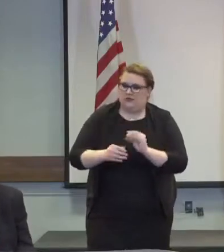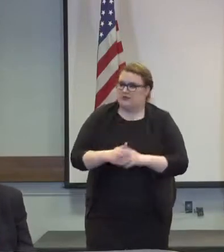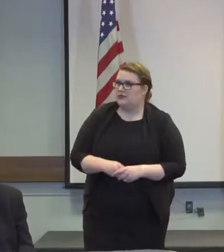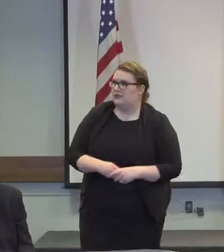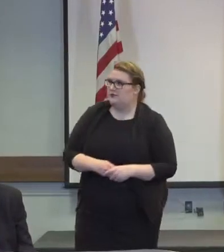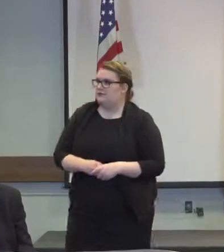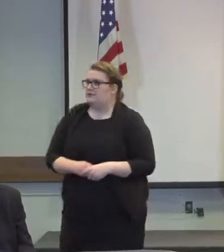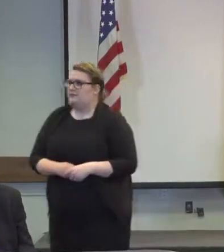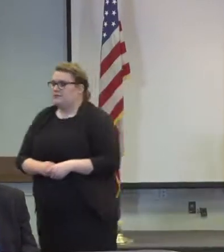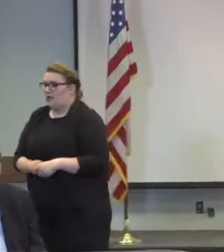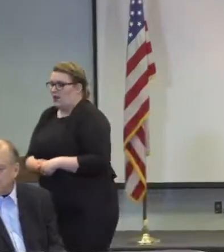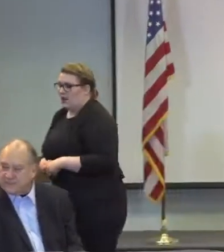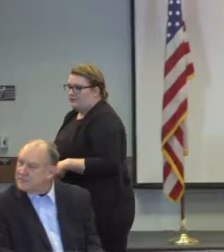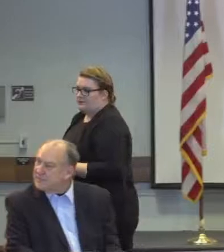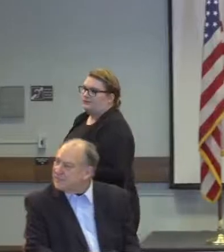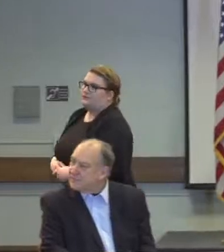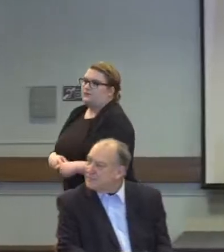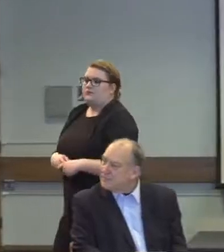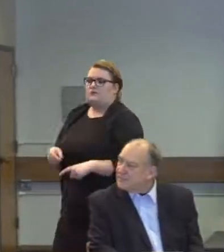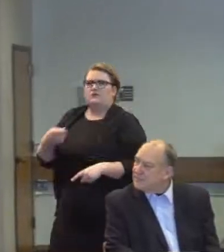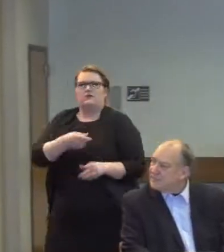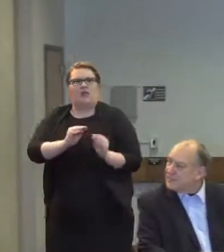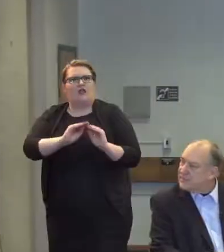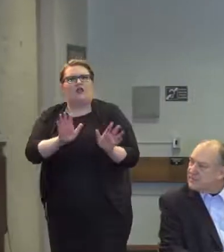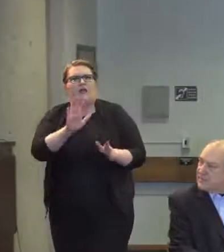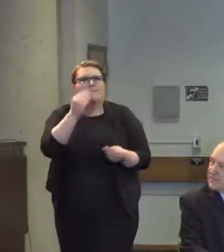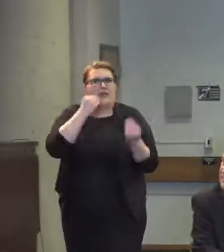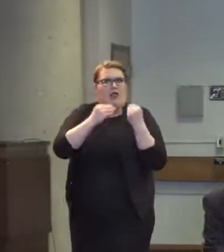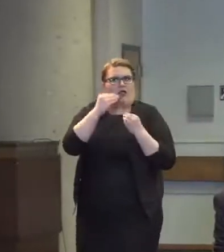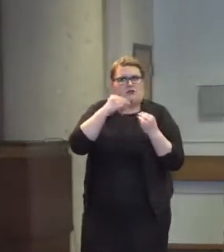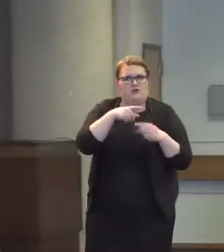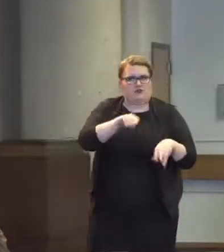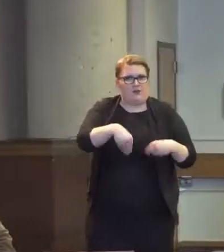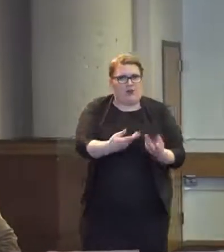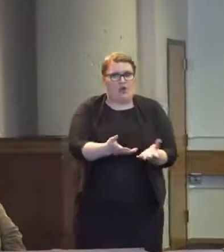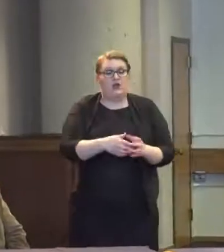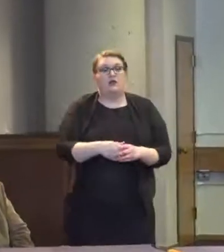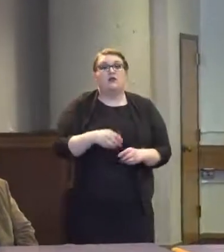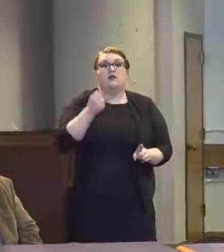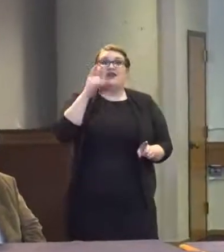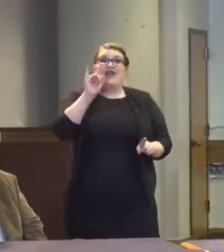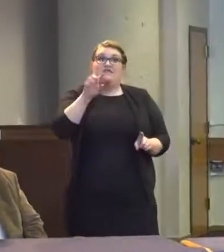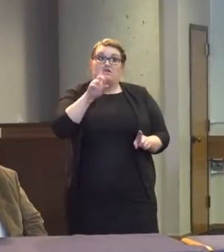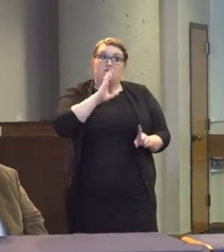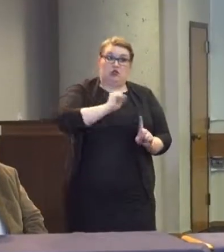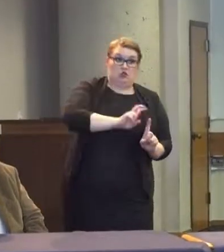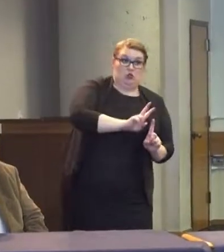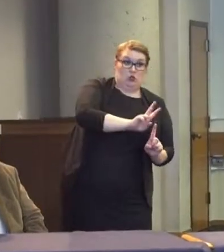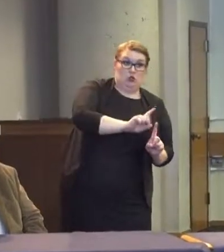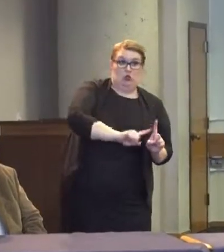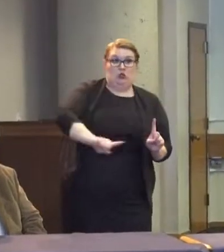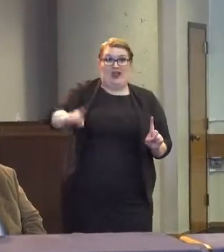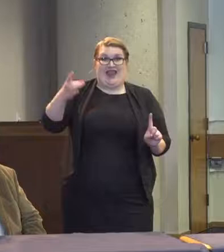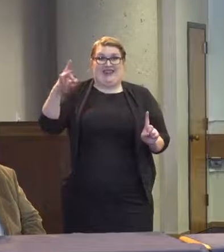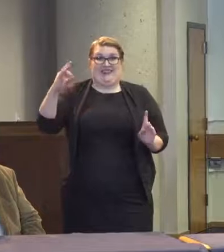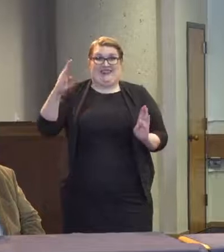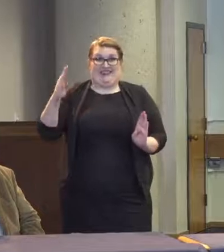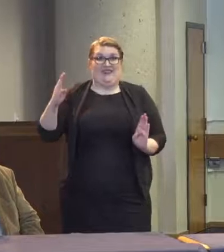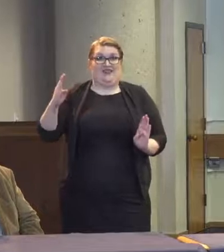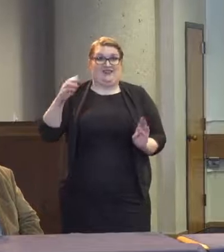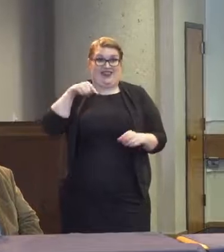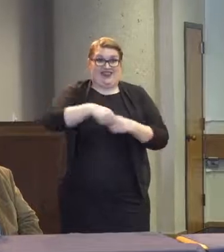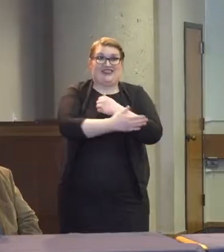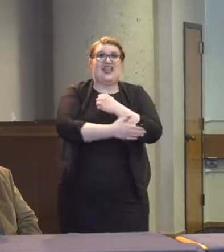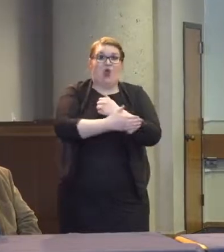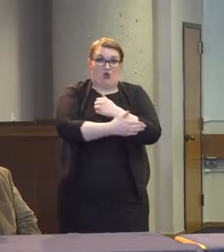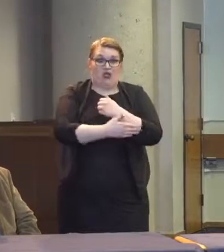just a clarification on the meals that MCPS is supplying. If you are age 2 to 18, in this county,